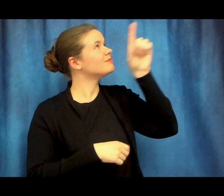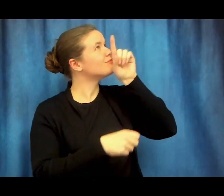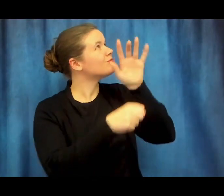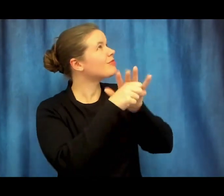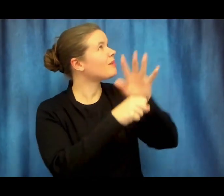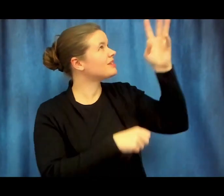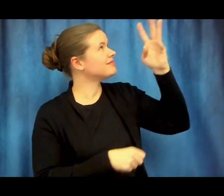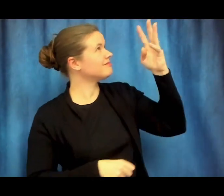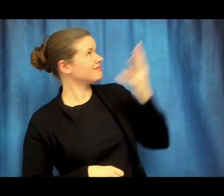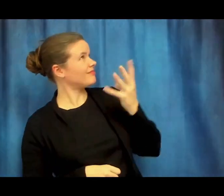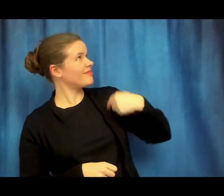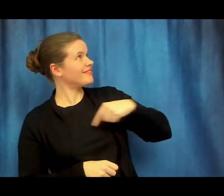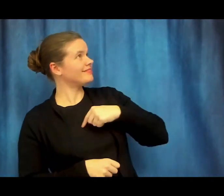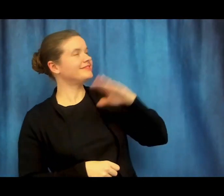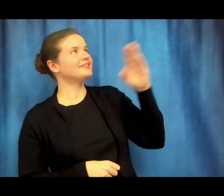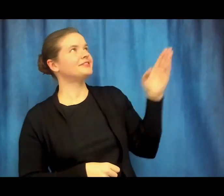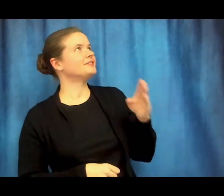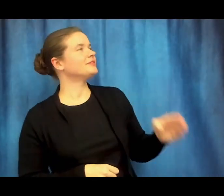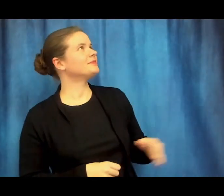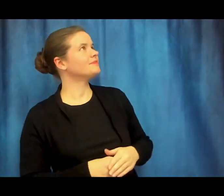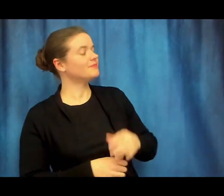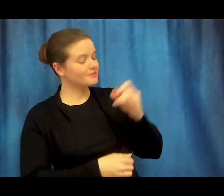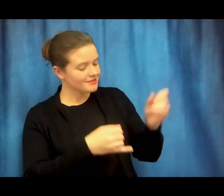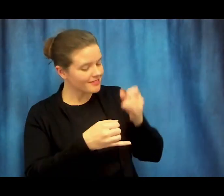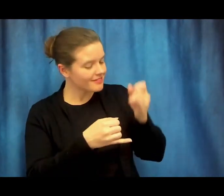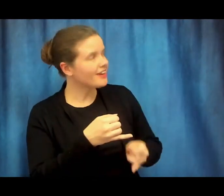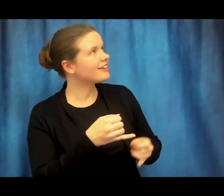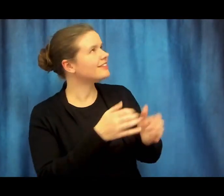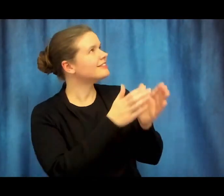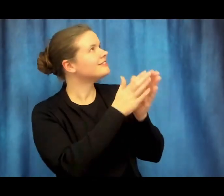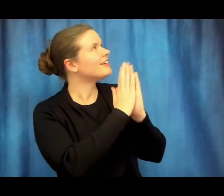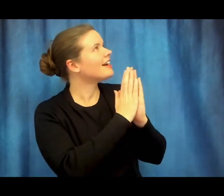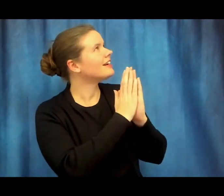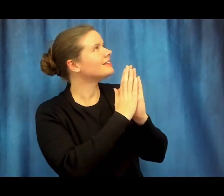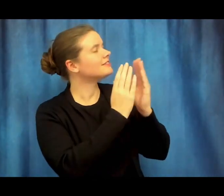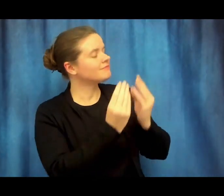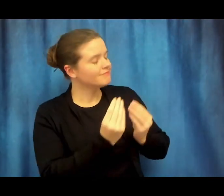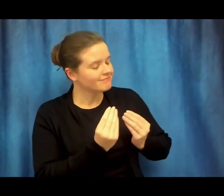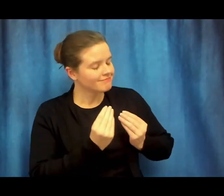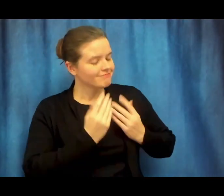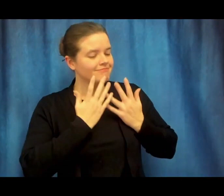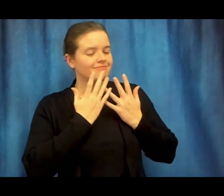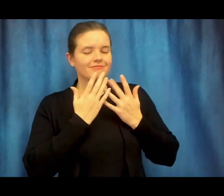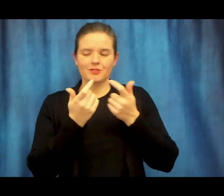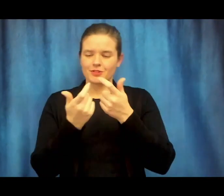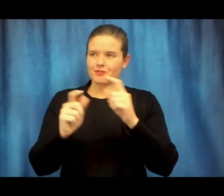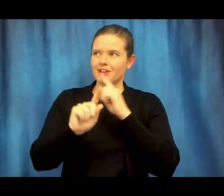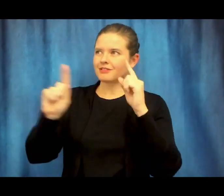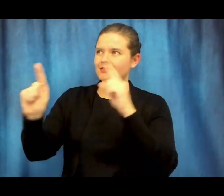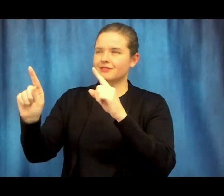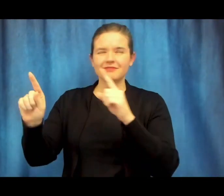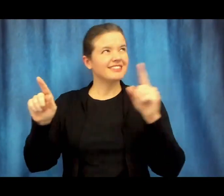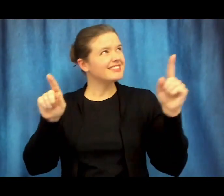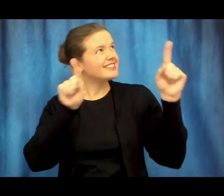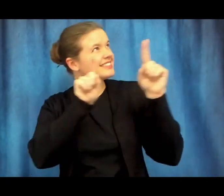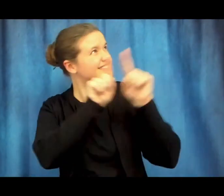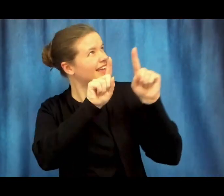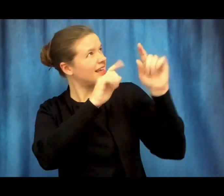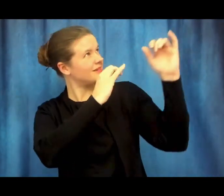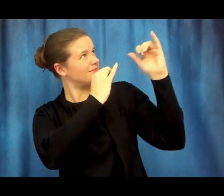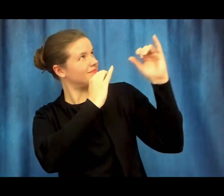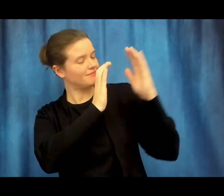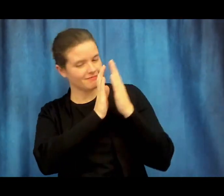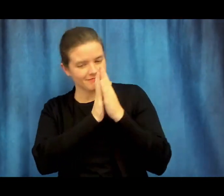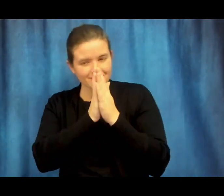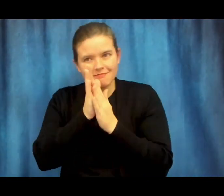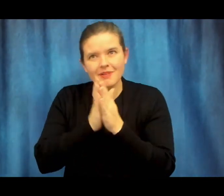you, because you promise to never leave or forsake us. And finally, Father, we also ask for inspiration for the Great Commission. Give us